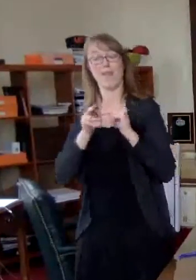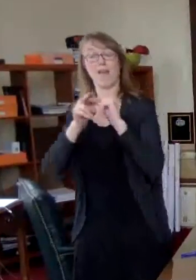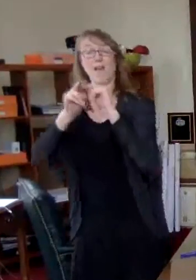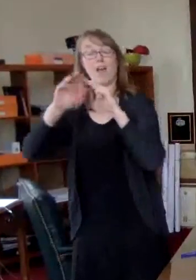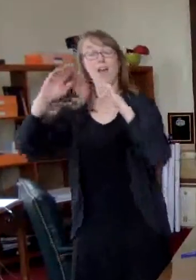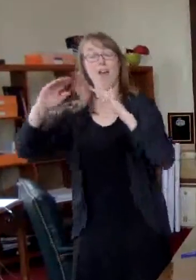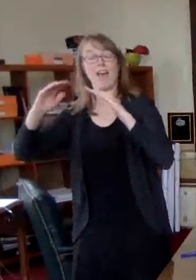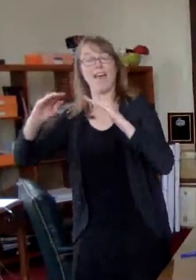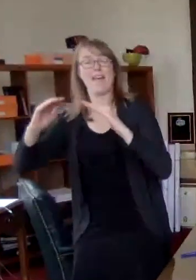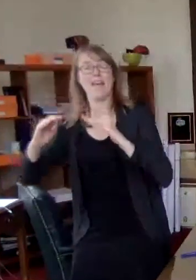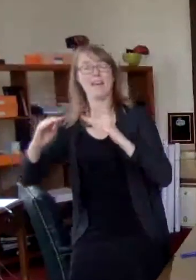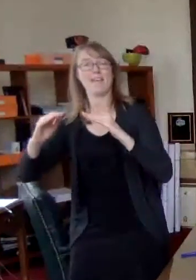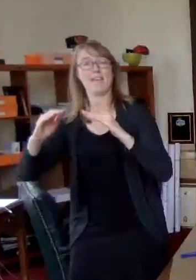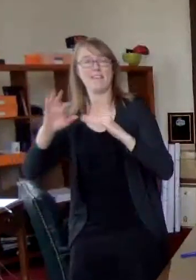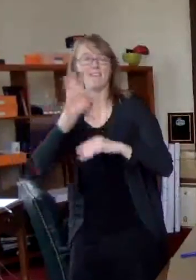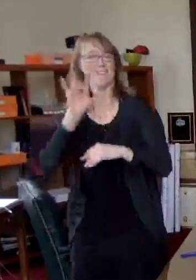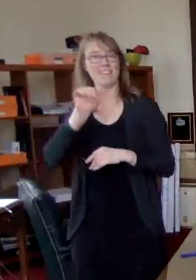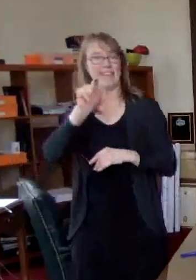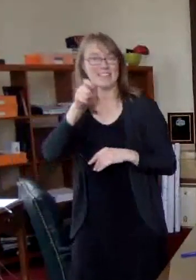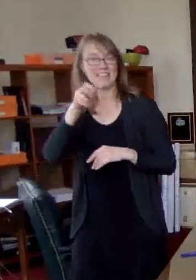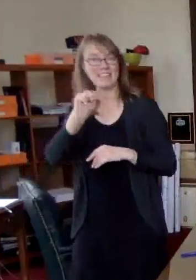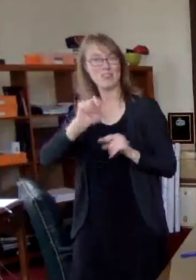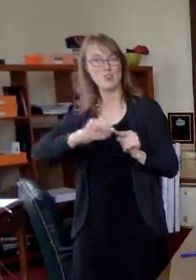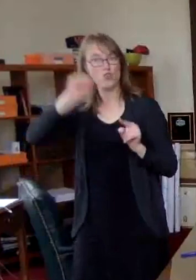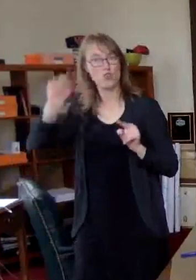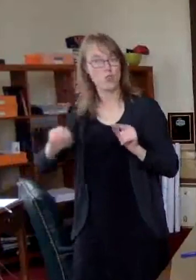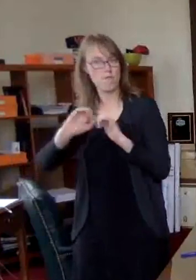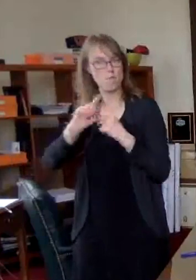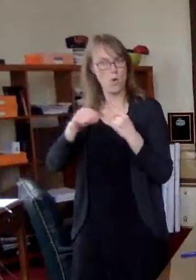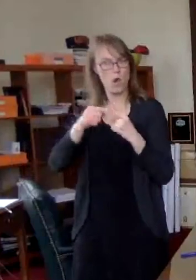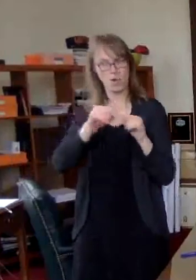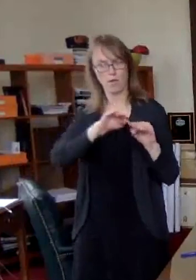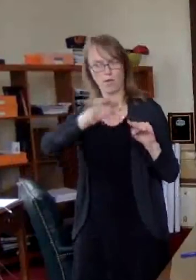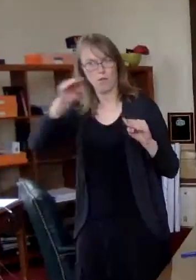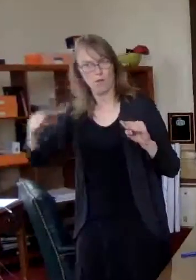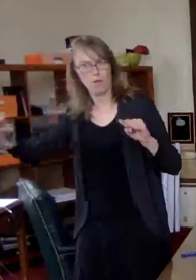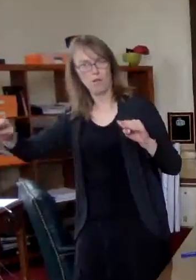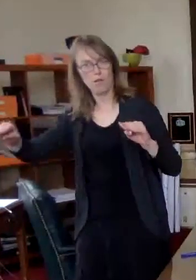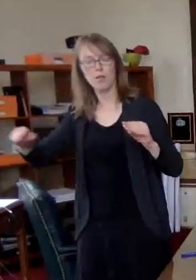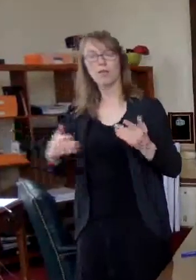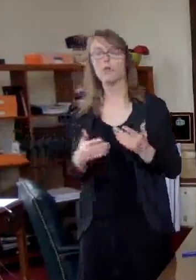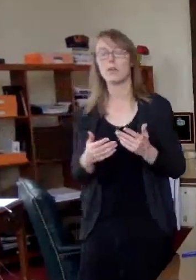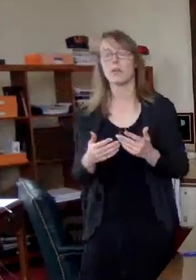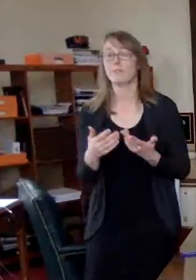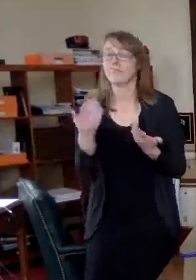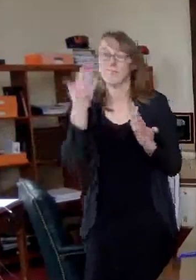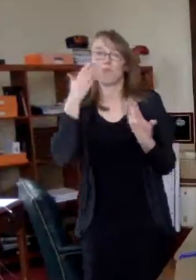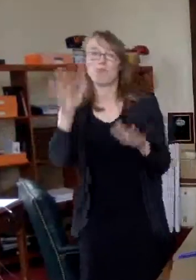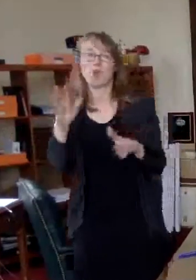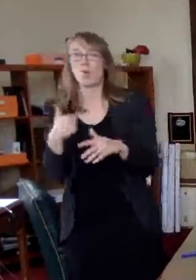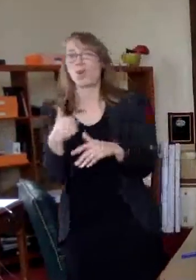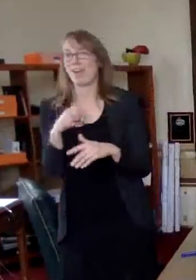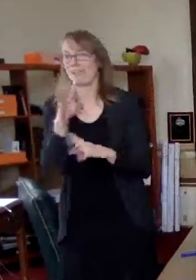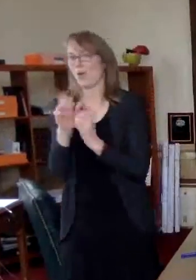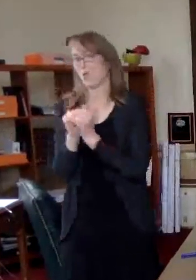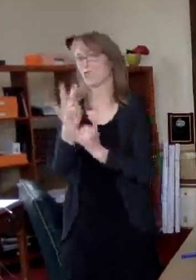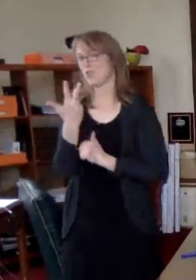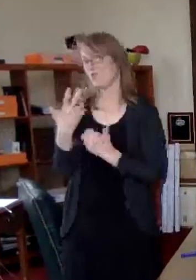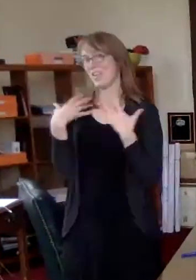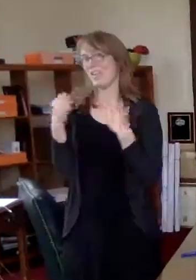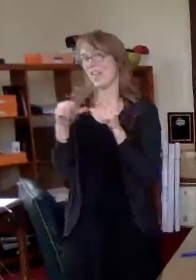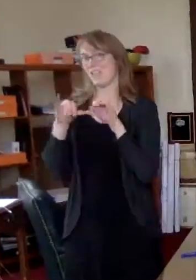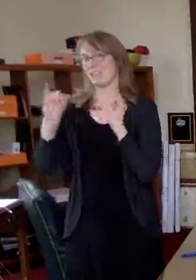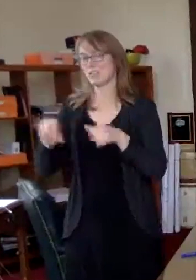this stay-at-home order. Yesterday morning, I was on the phone with the heads of the 3 hospital systems, BJC, SSM, and Mercy. They